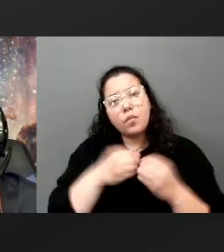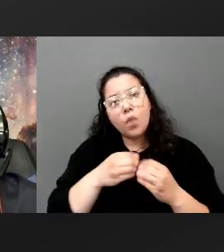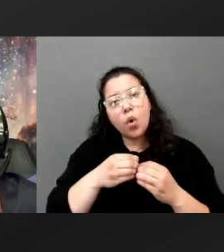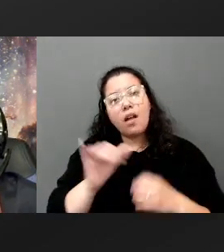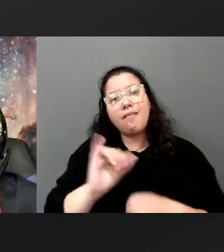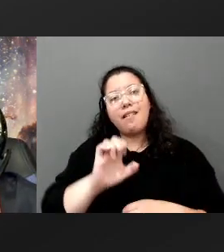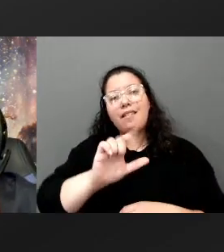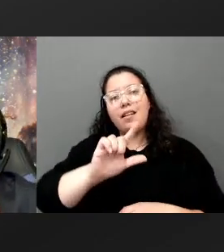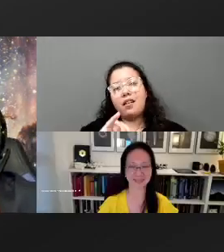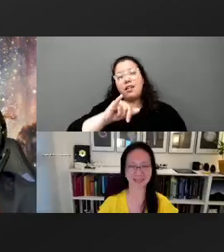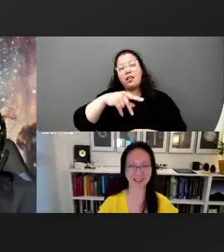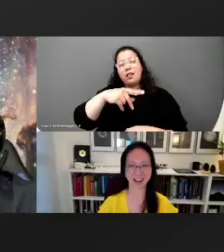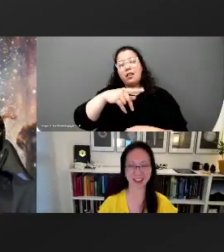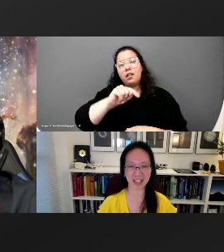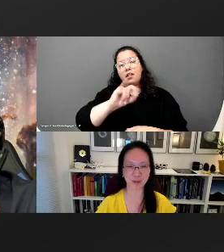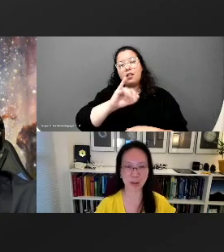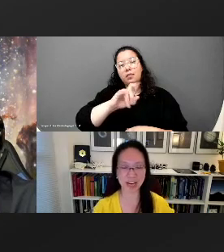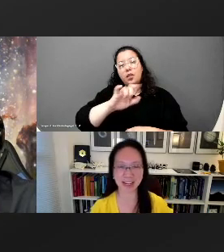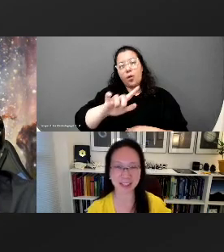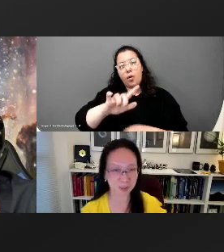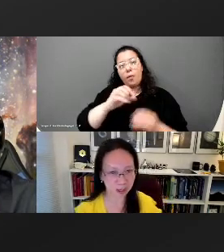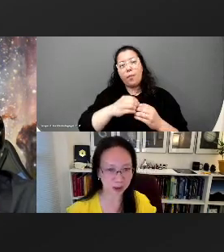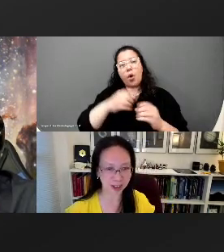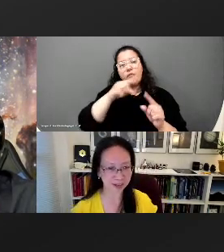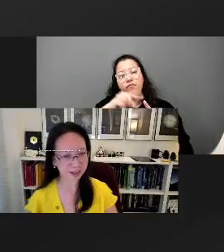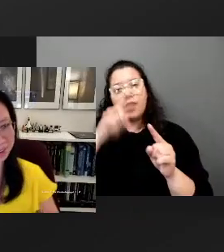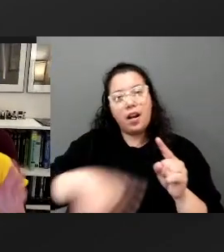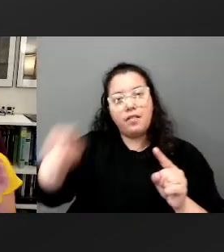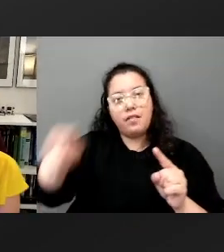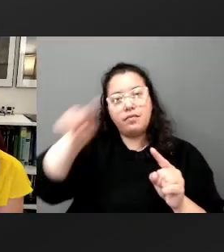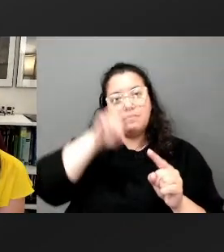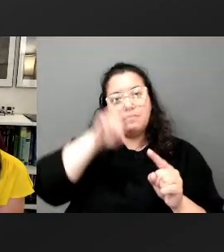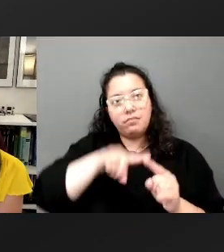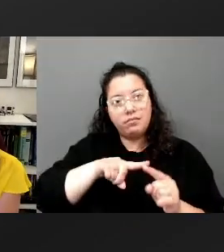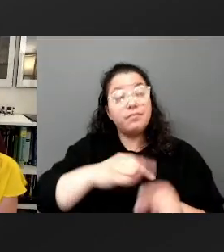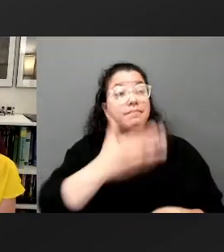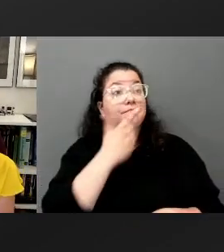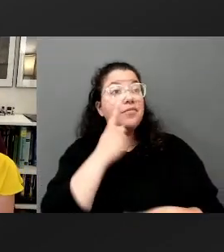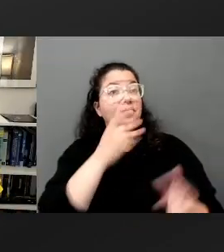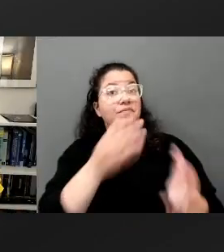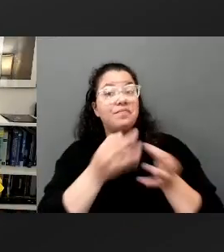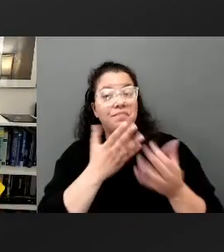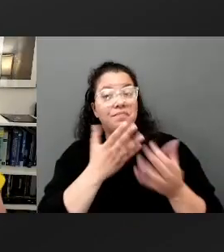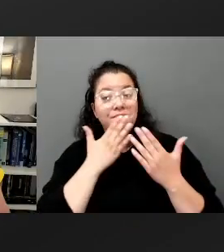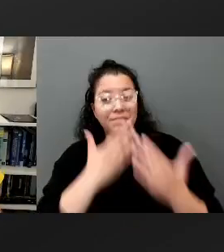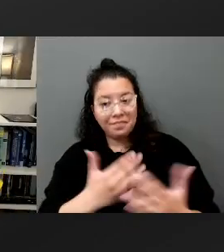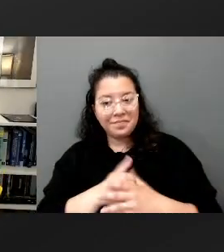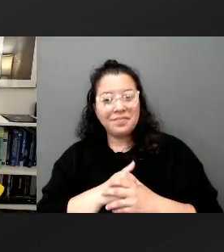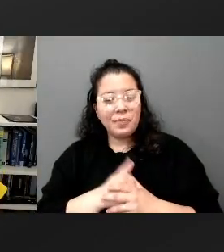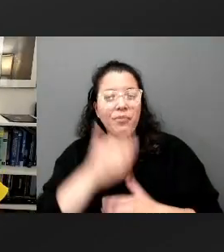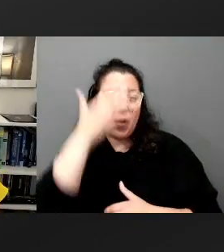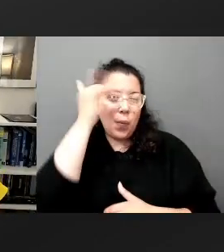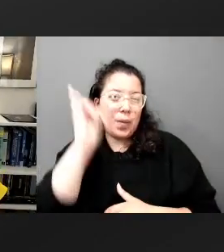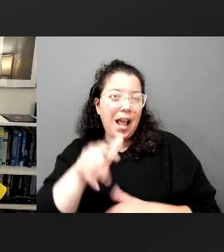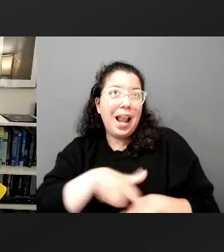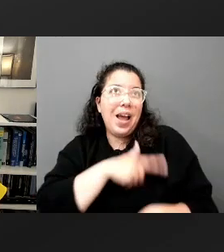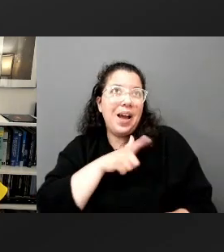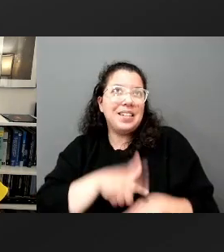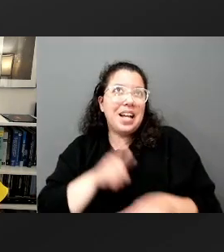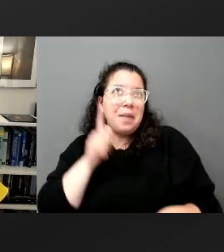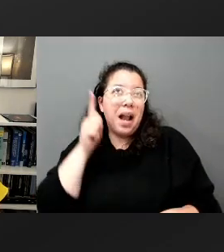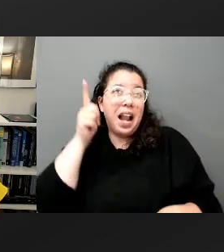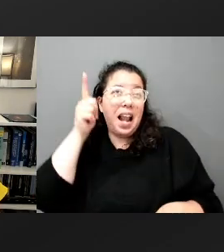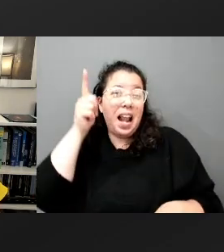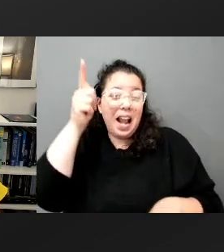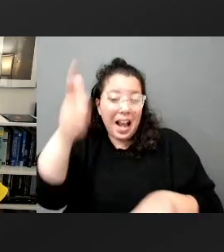today. Great. Thanks for painting us a picture that, it's a little ways down the way, but you got to